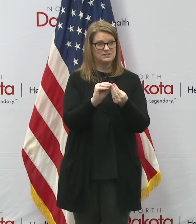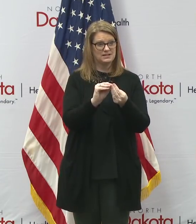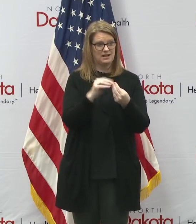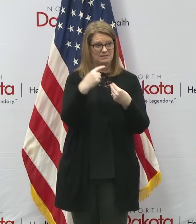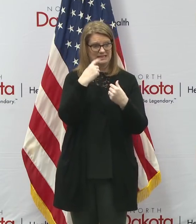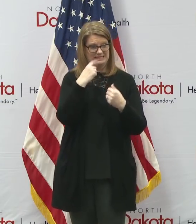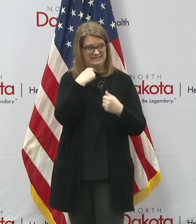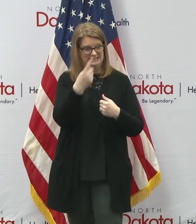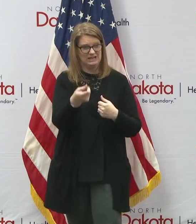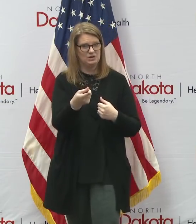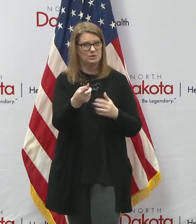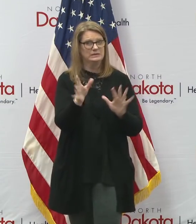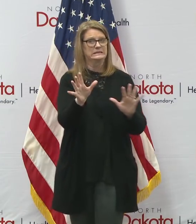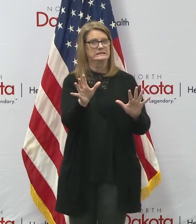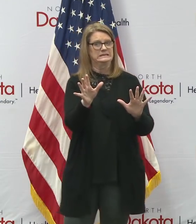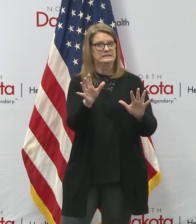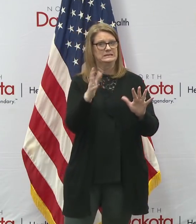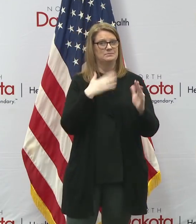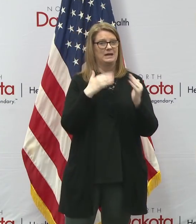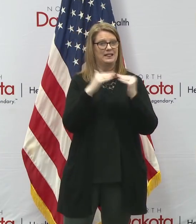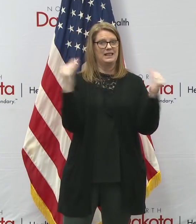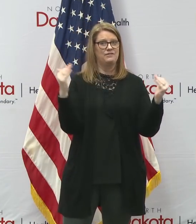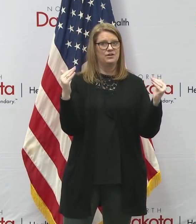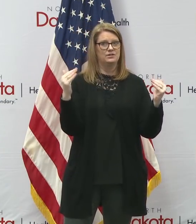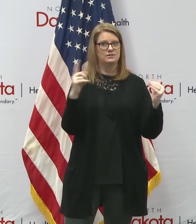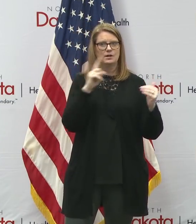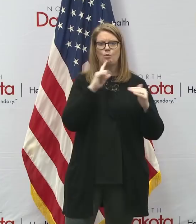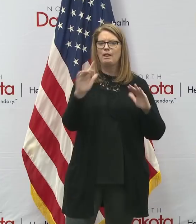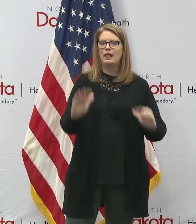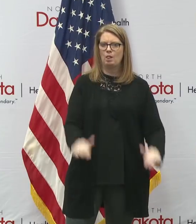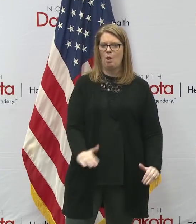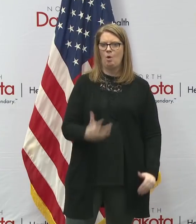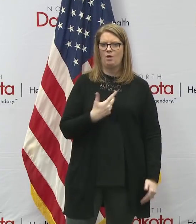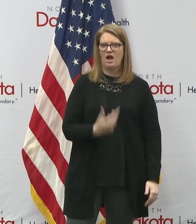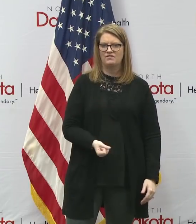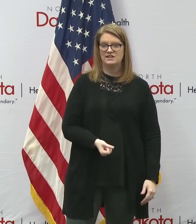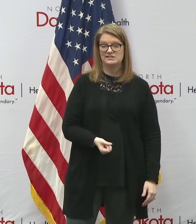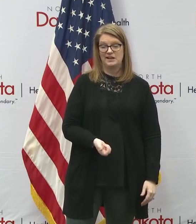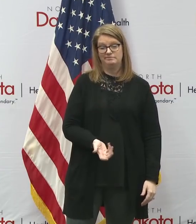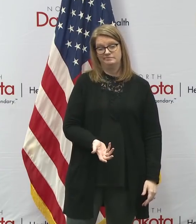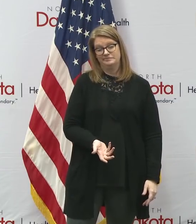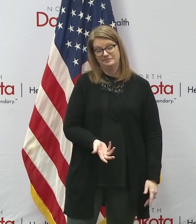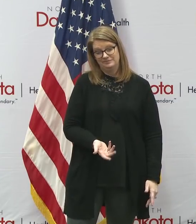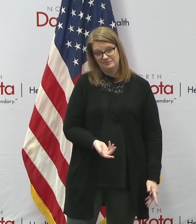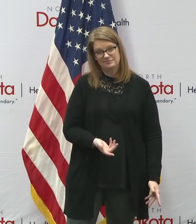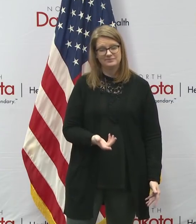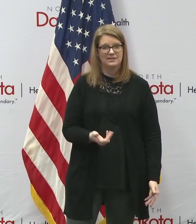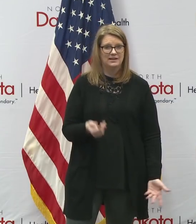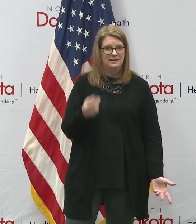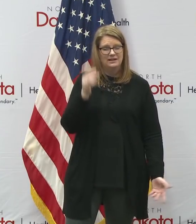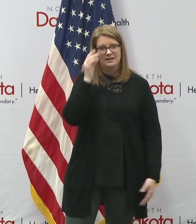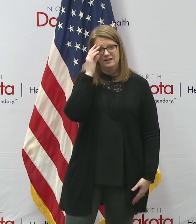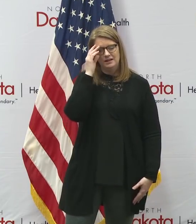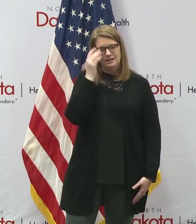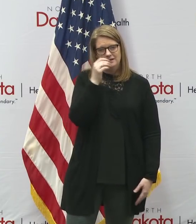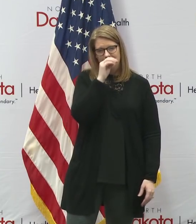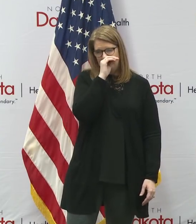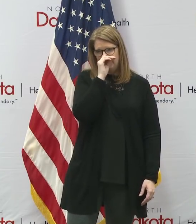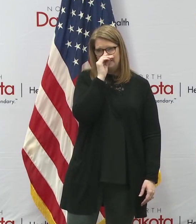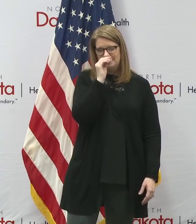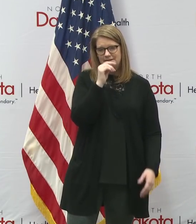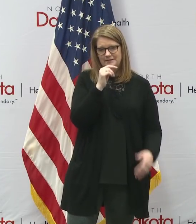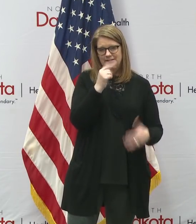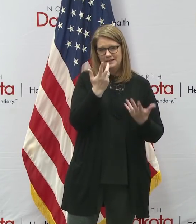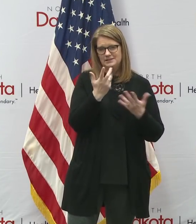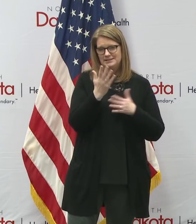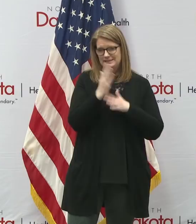out, what's my level? I'll say very low confidence in the two numbers. But there's been some desire to